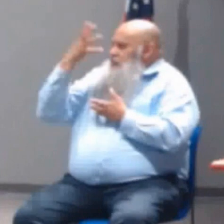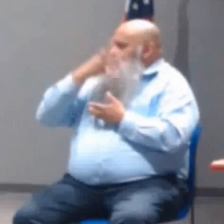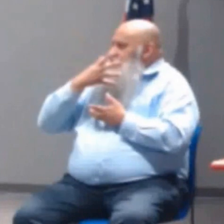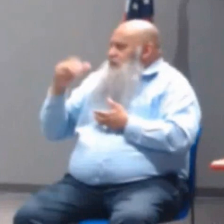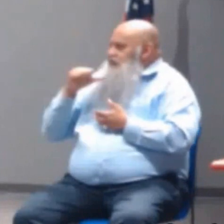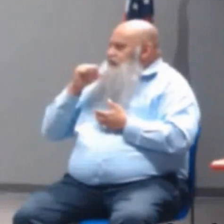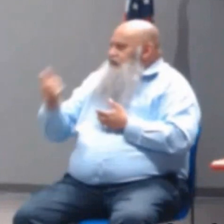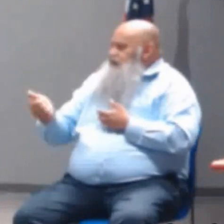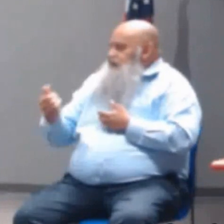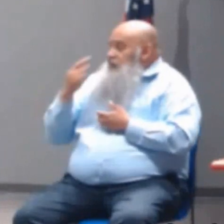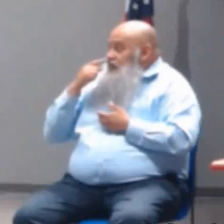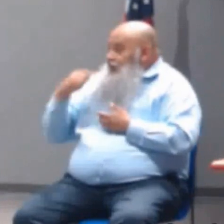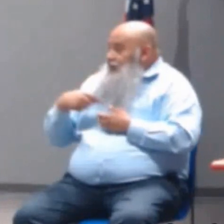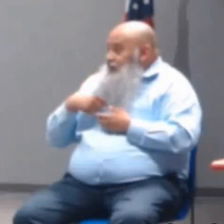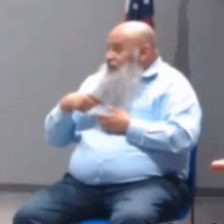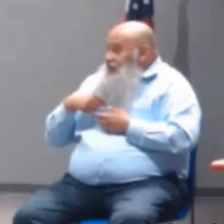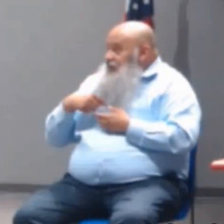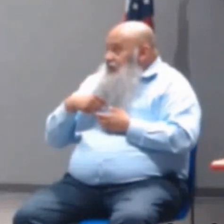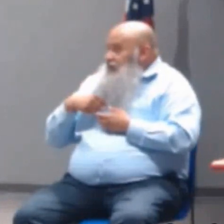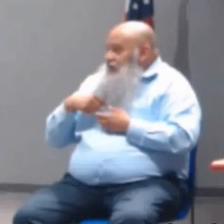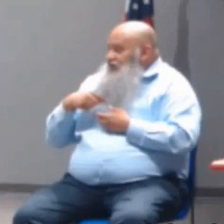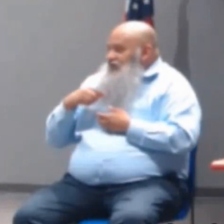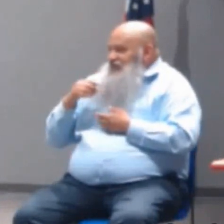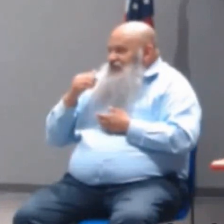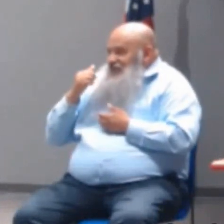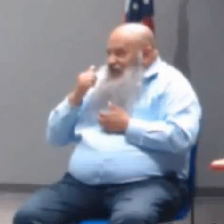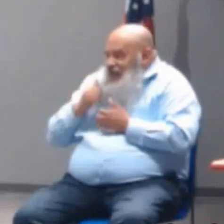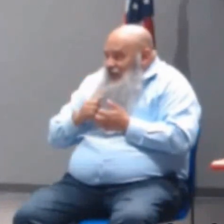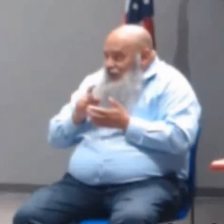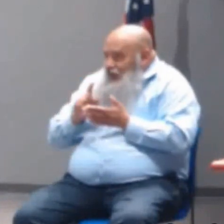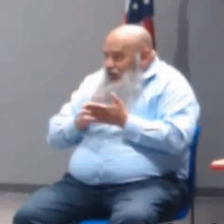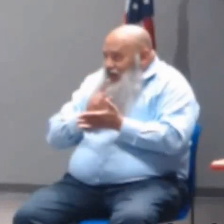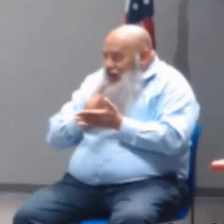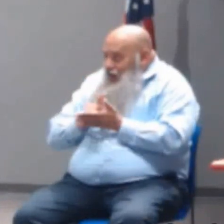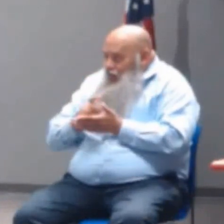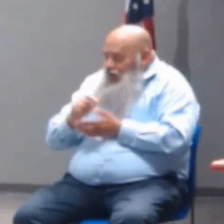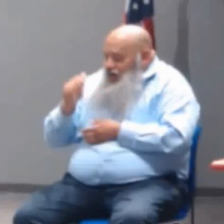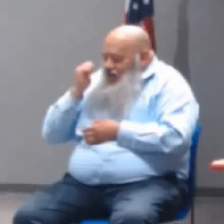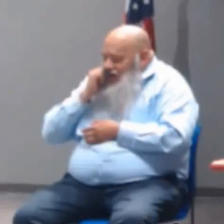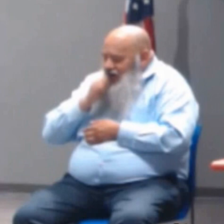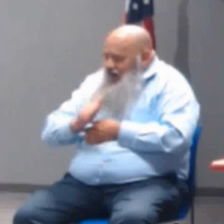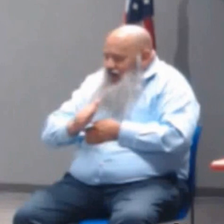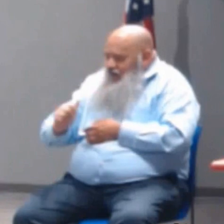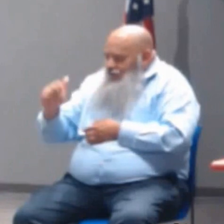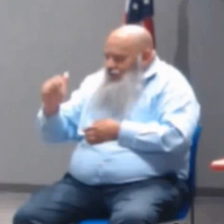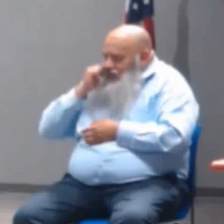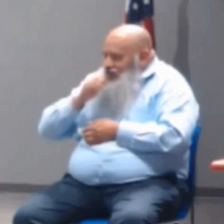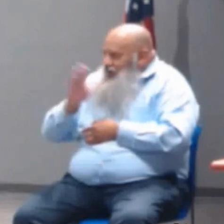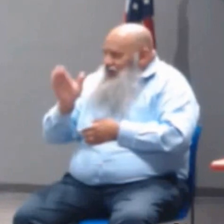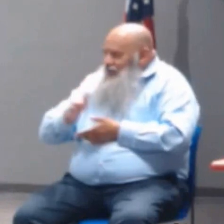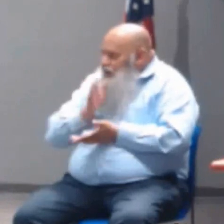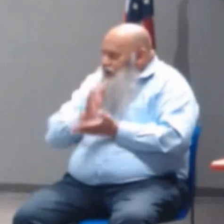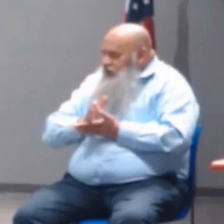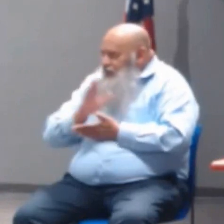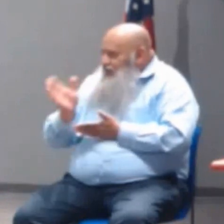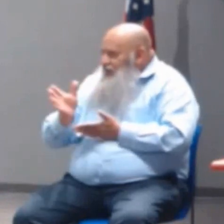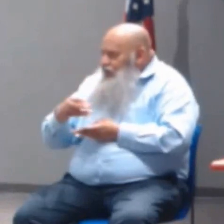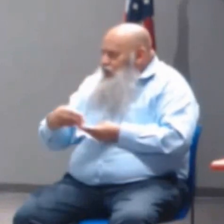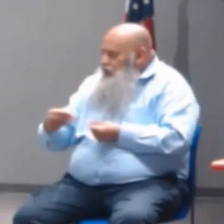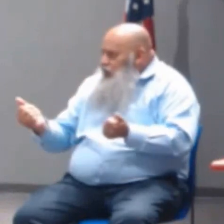identity. And for me, it's every hour of every day. It never stops and it never goes away.